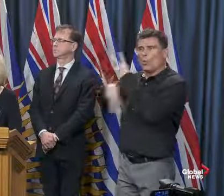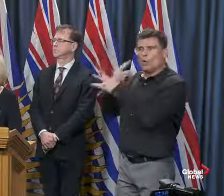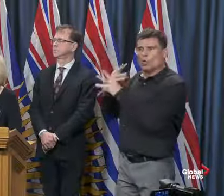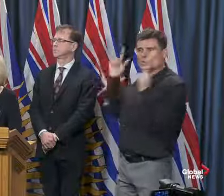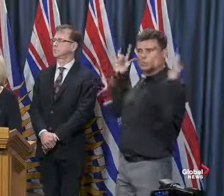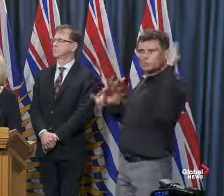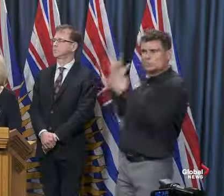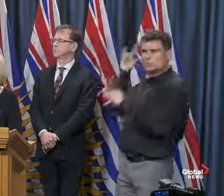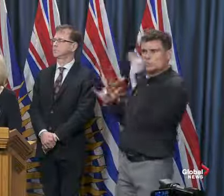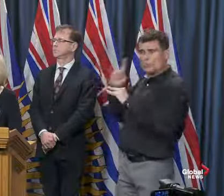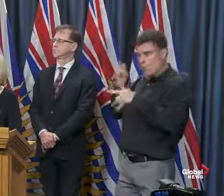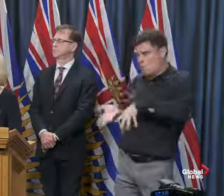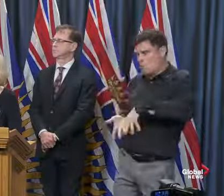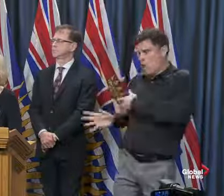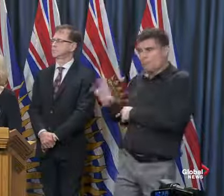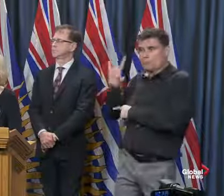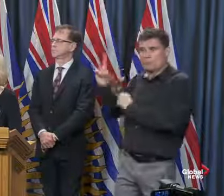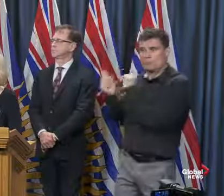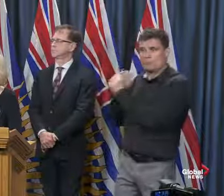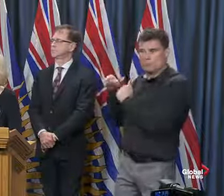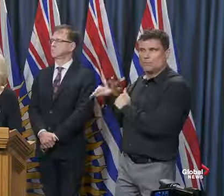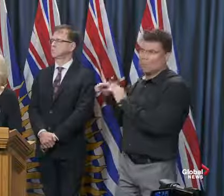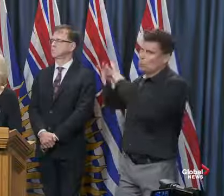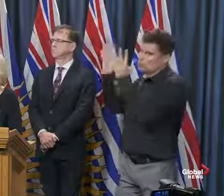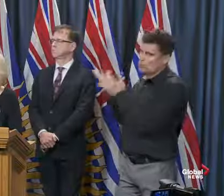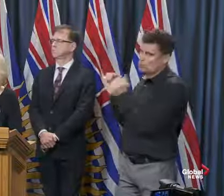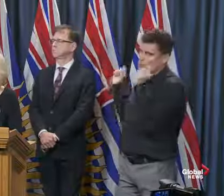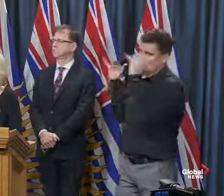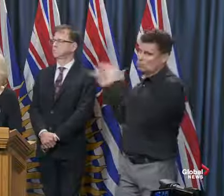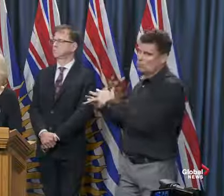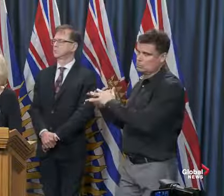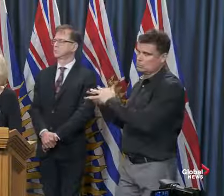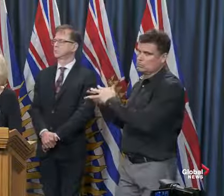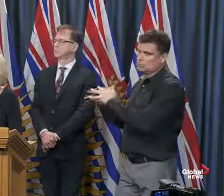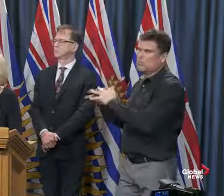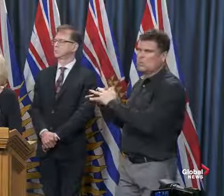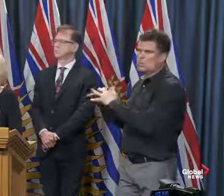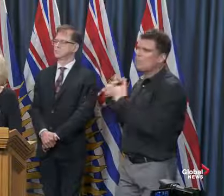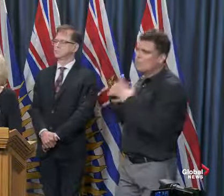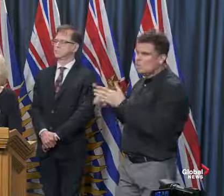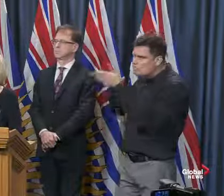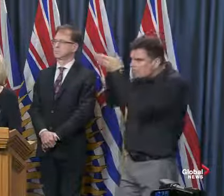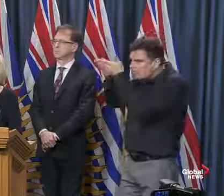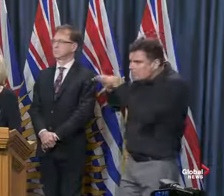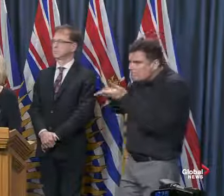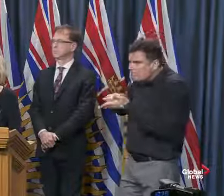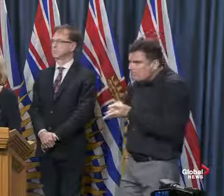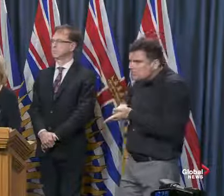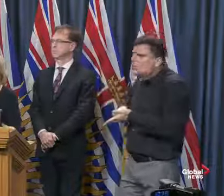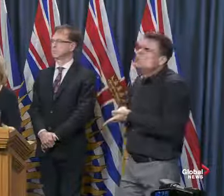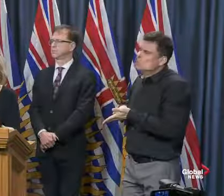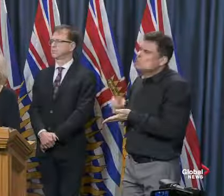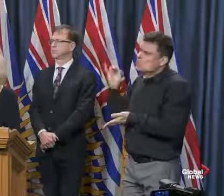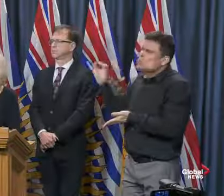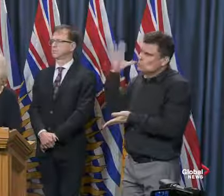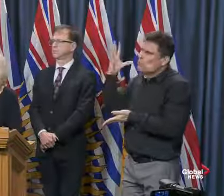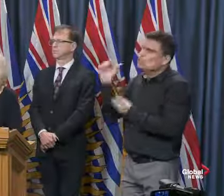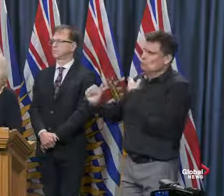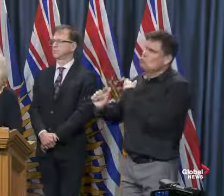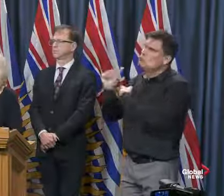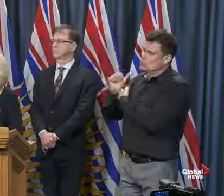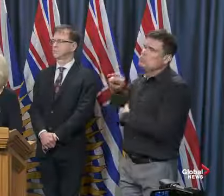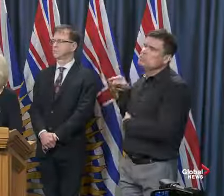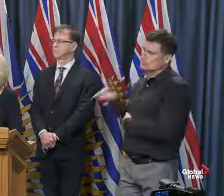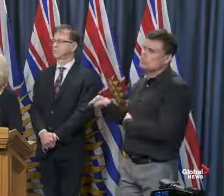So there was a very detailed risk assessment done with the Rugby Sevens, and I was confident that the